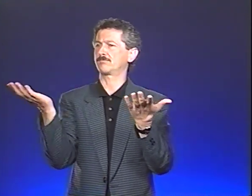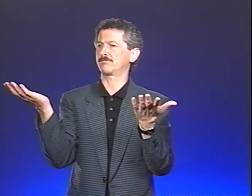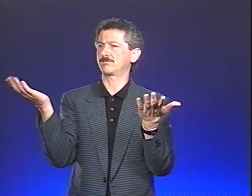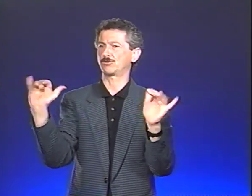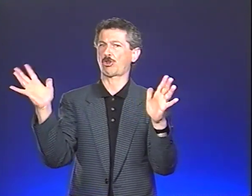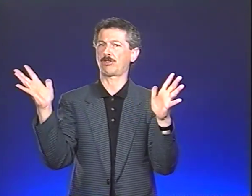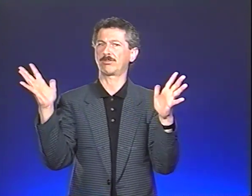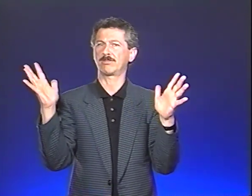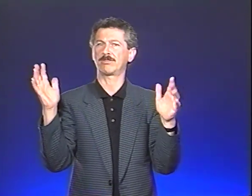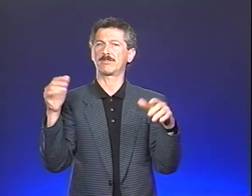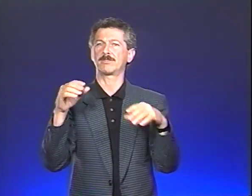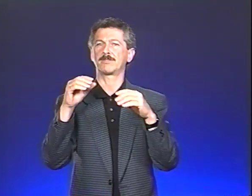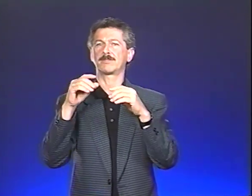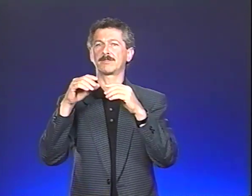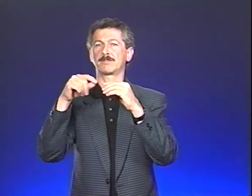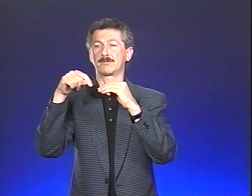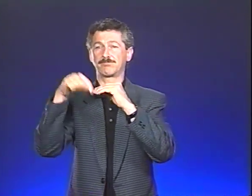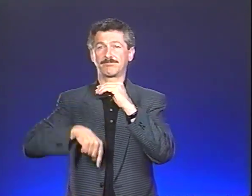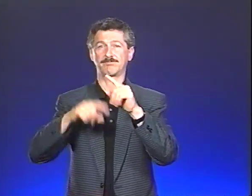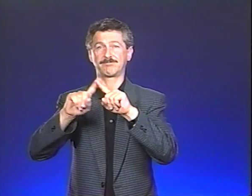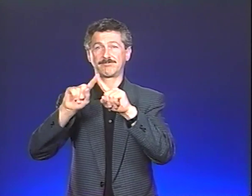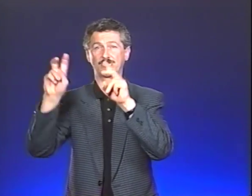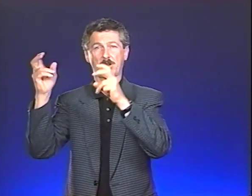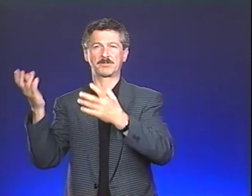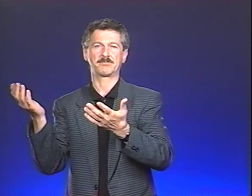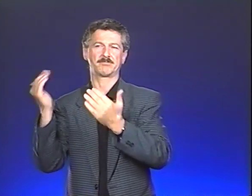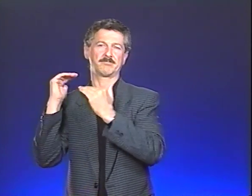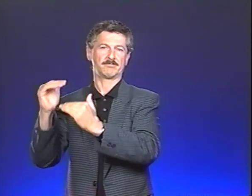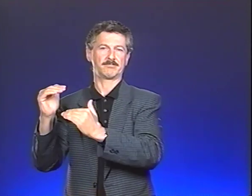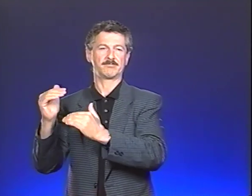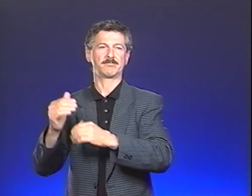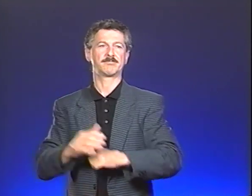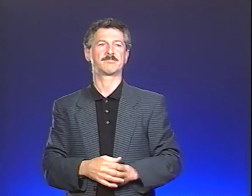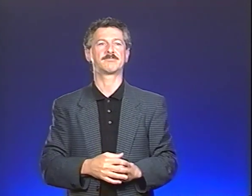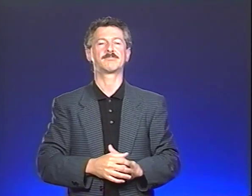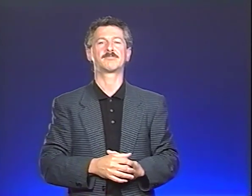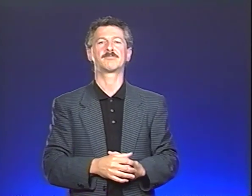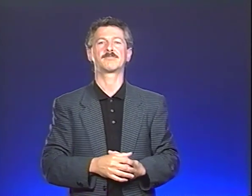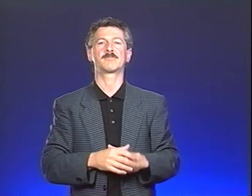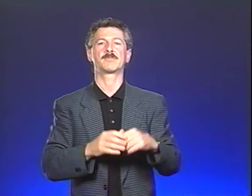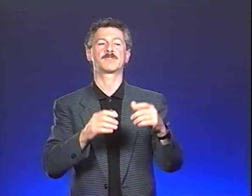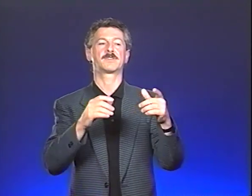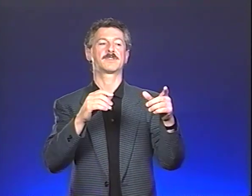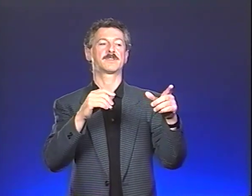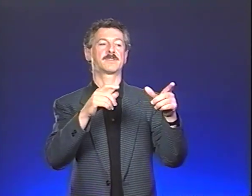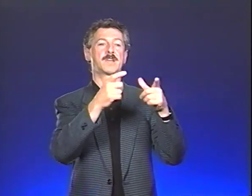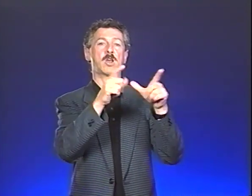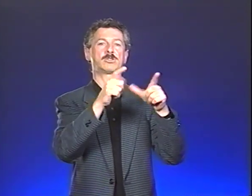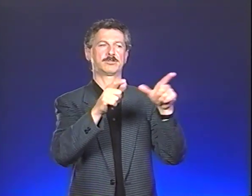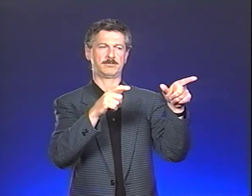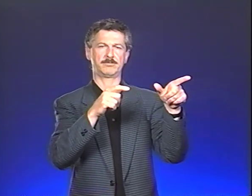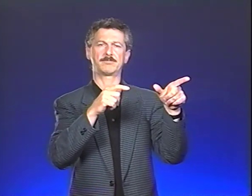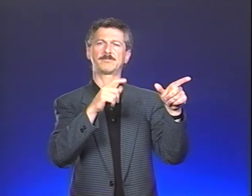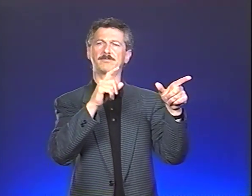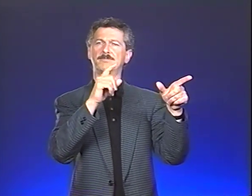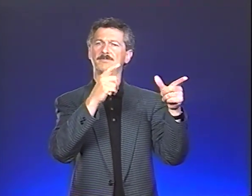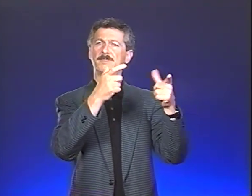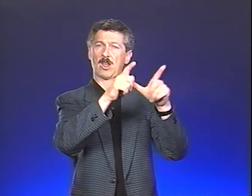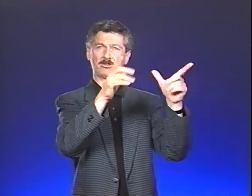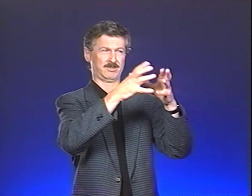songbirds simply use their songs for mating purposes and so forth. So the domains for information sharing are limited in these other